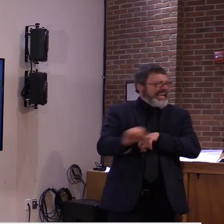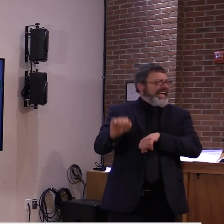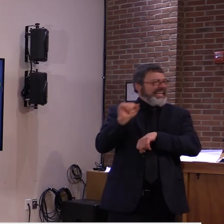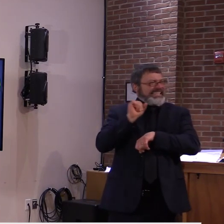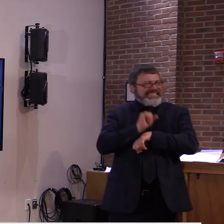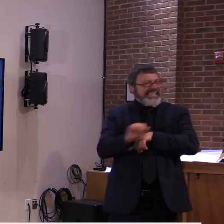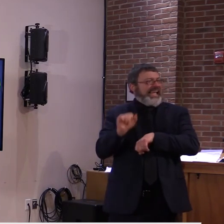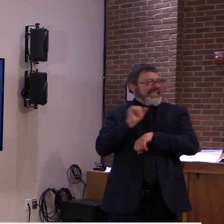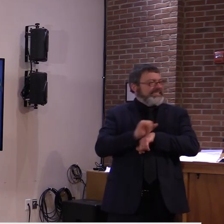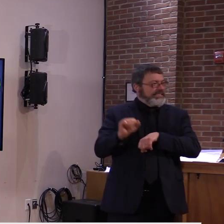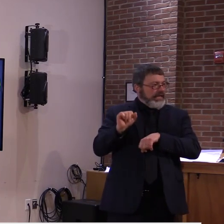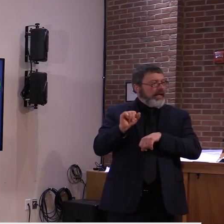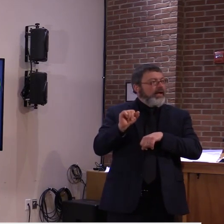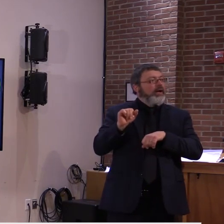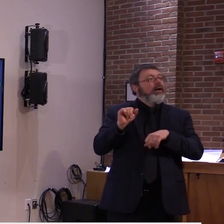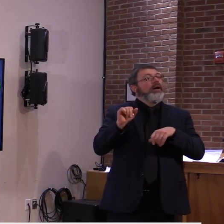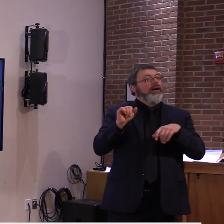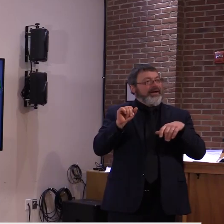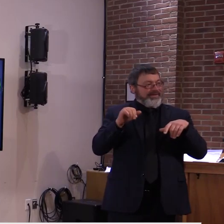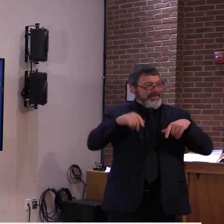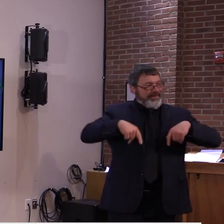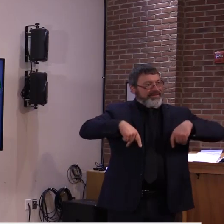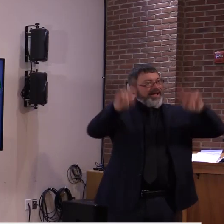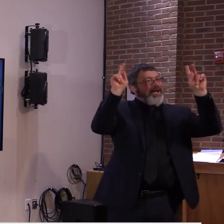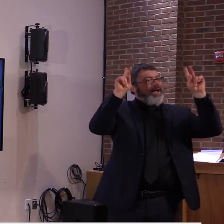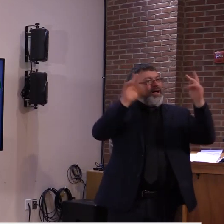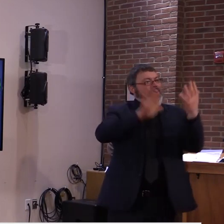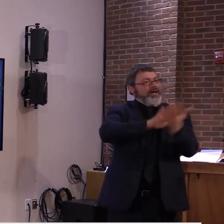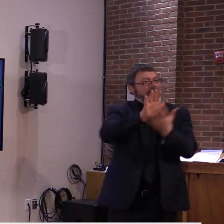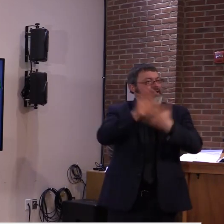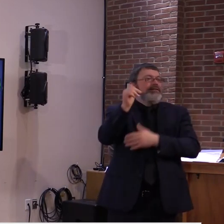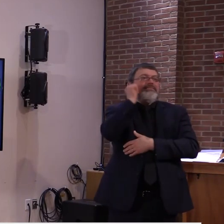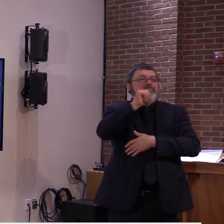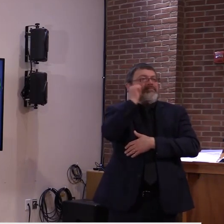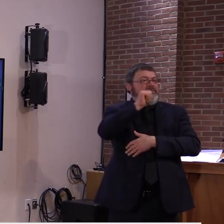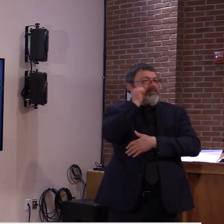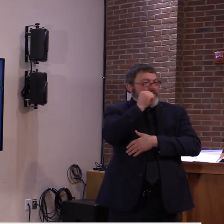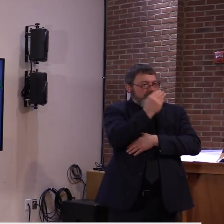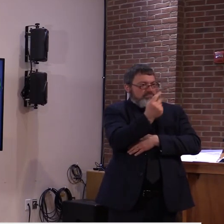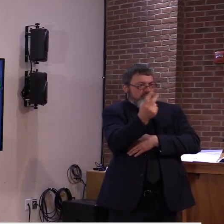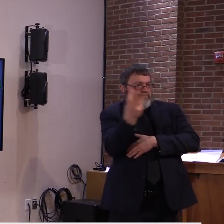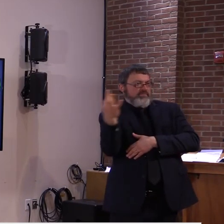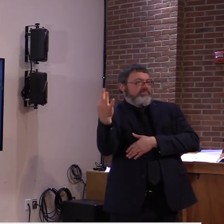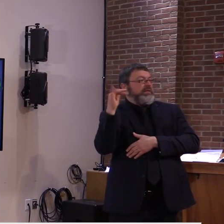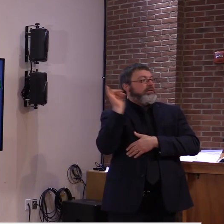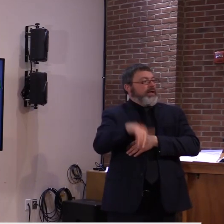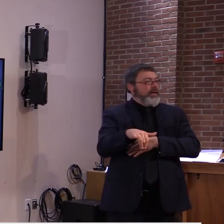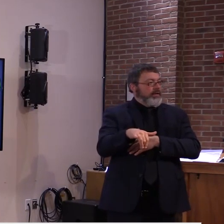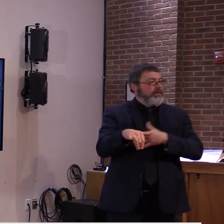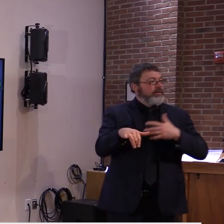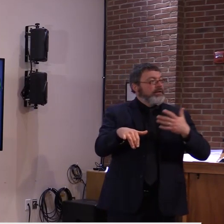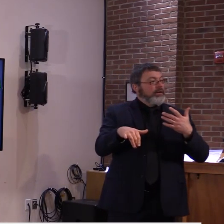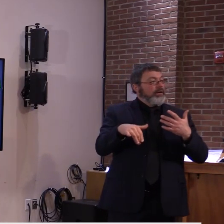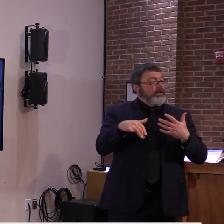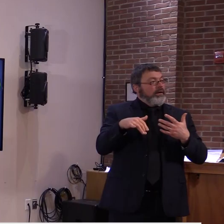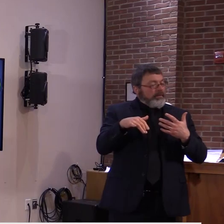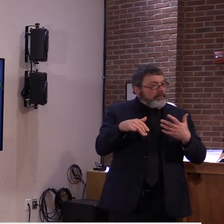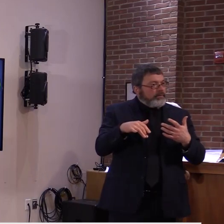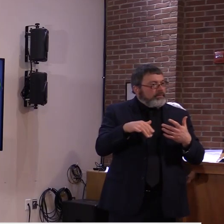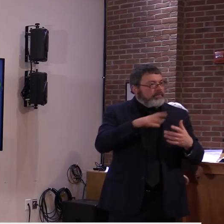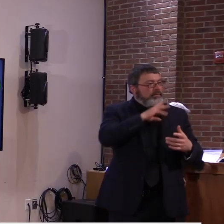COVID, and schools were, you know, by dint of hard work, able to quickly move to 5-day a